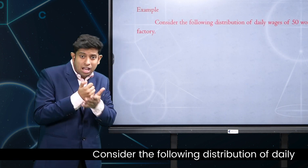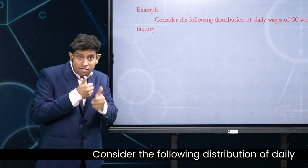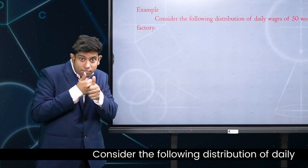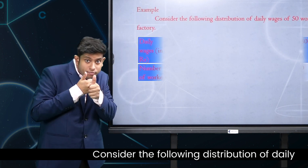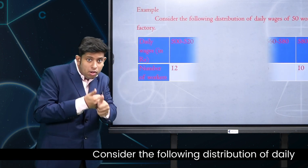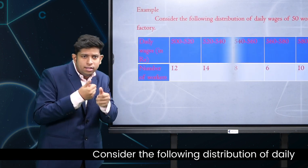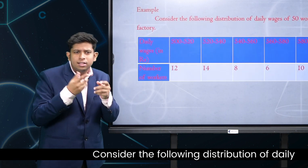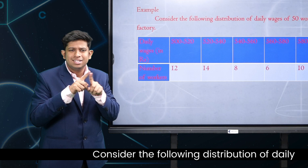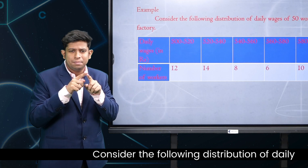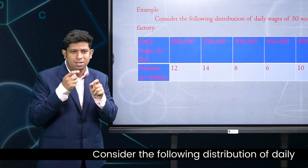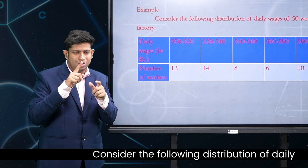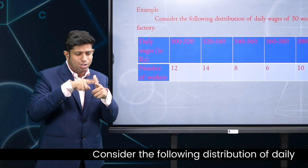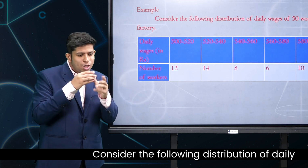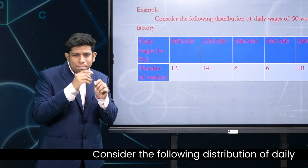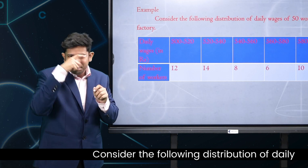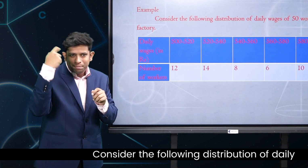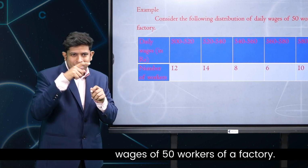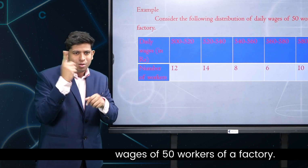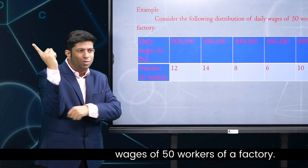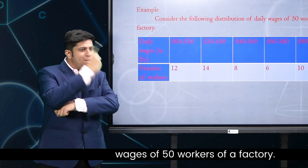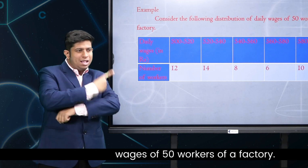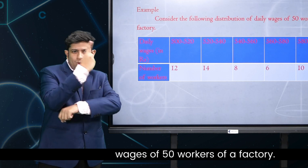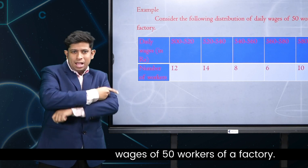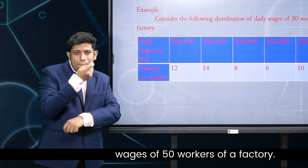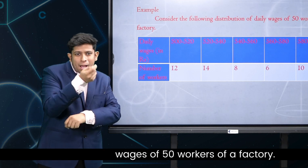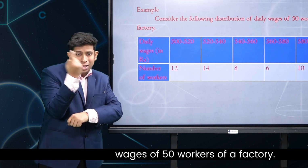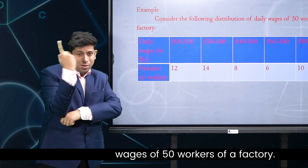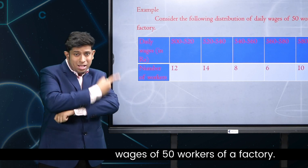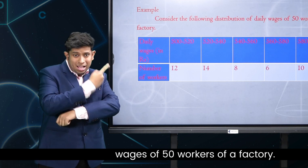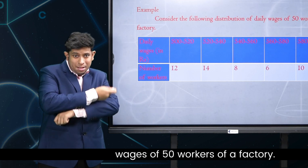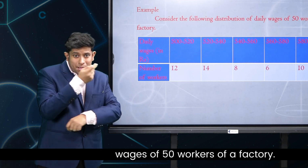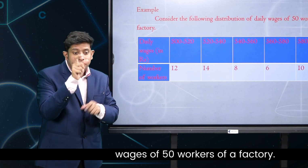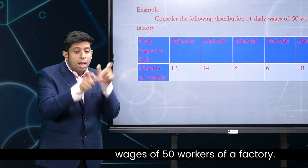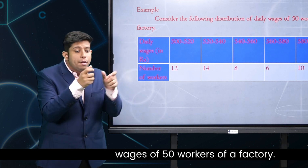Consider the following distribution of daily wages of 50 workers of a factory.